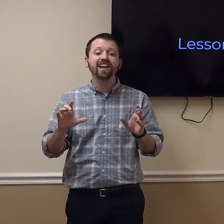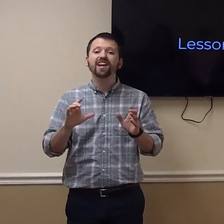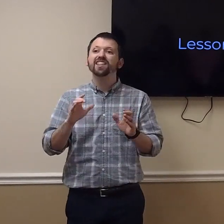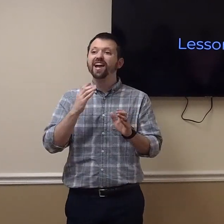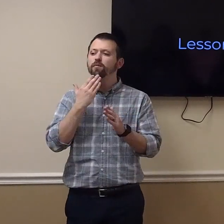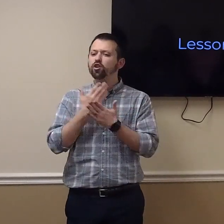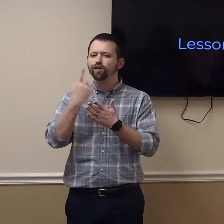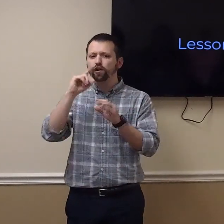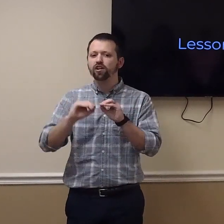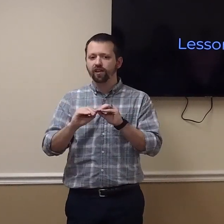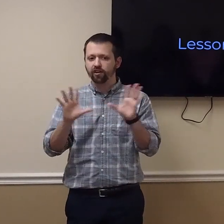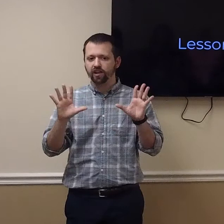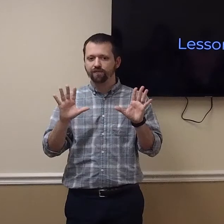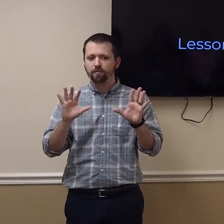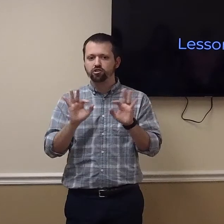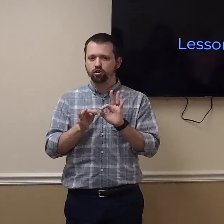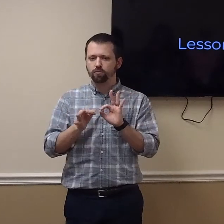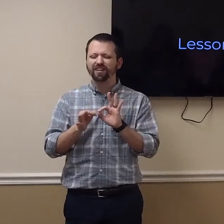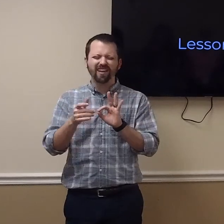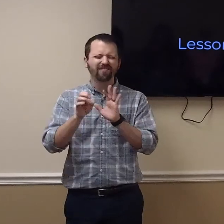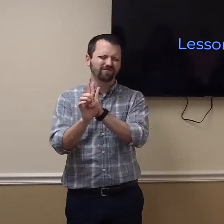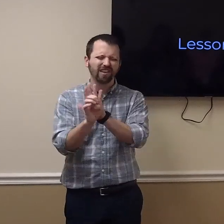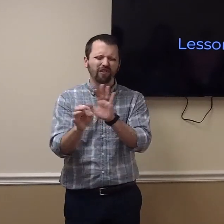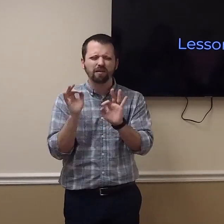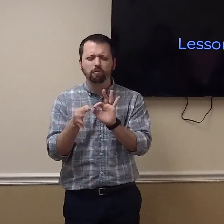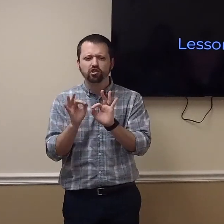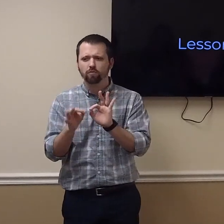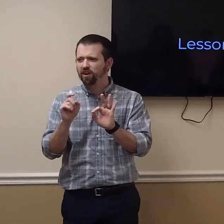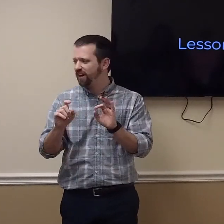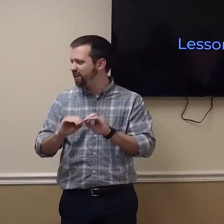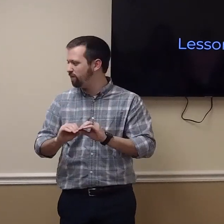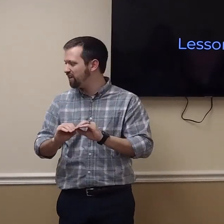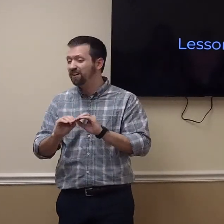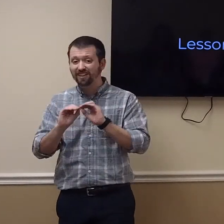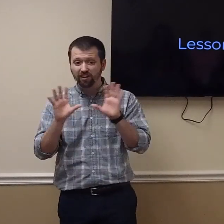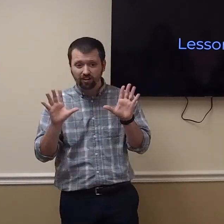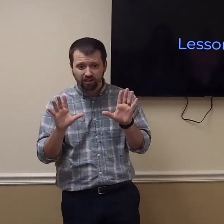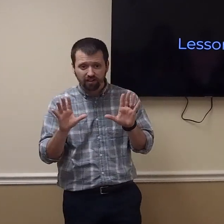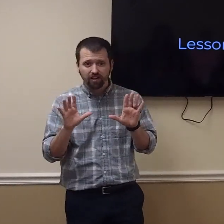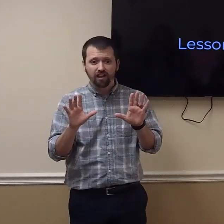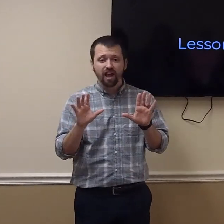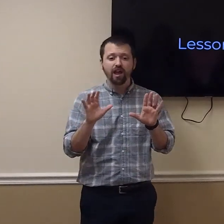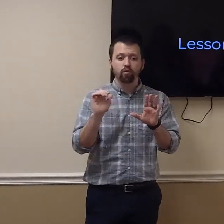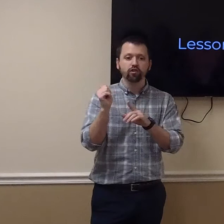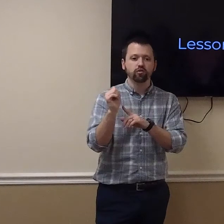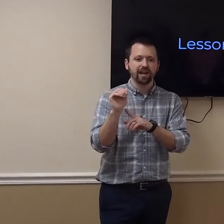and that can be good for clarity. If I'm like say for example, I'm interpreting and I need to be clear, I will do that